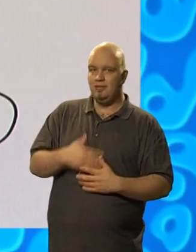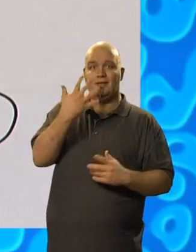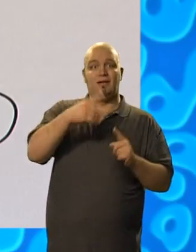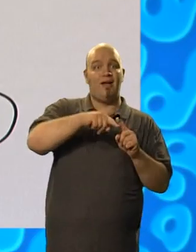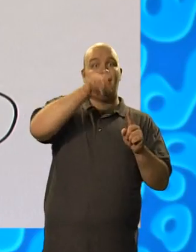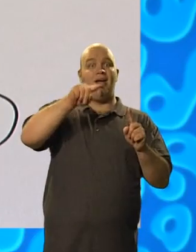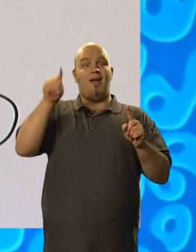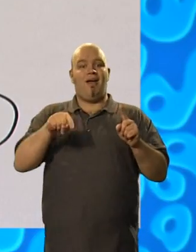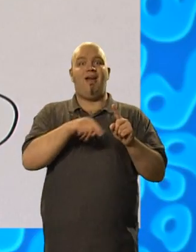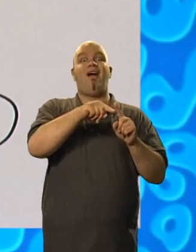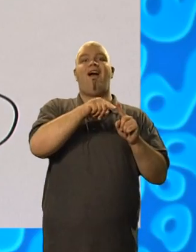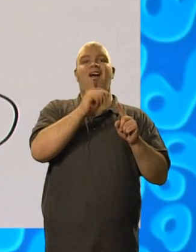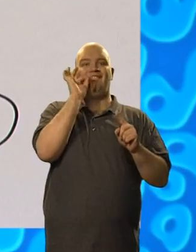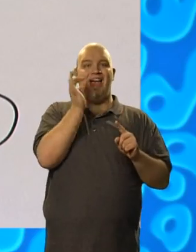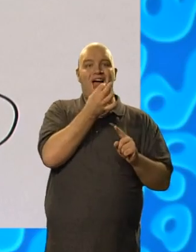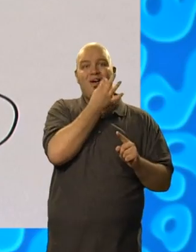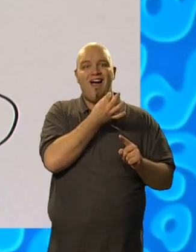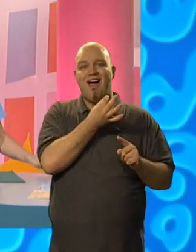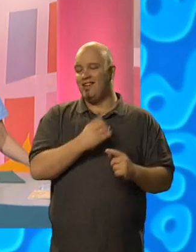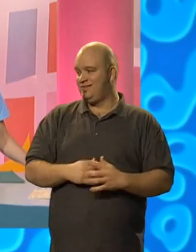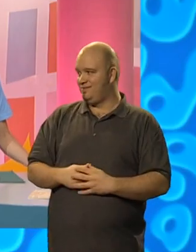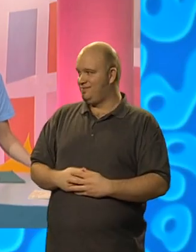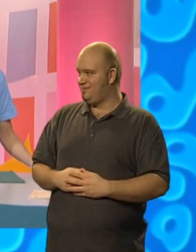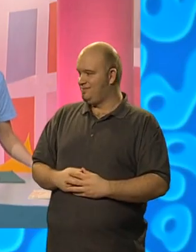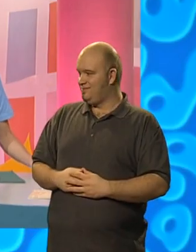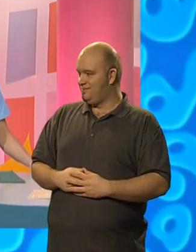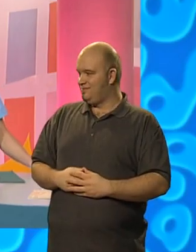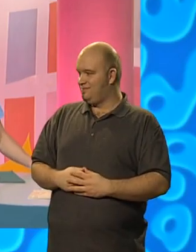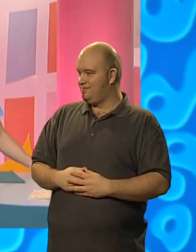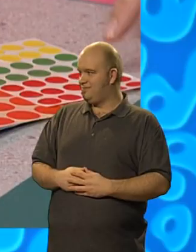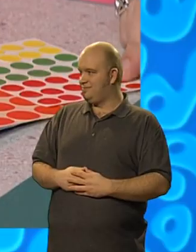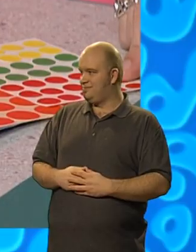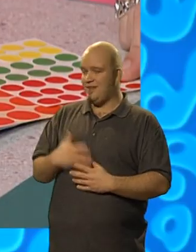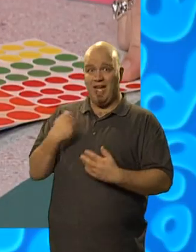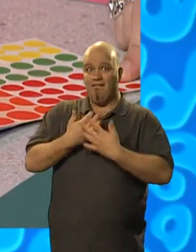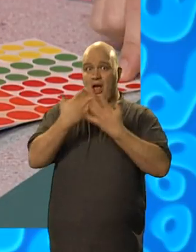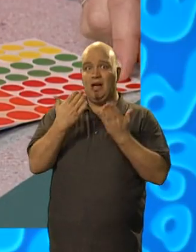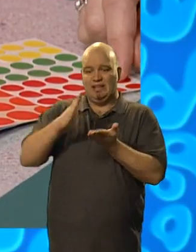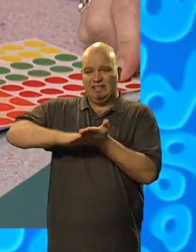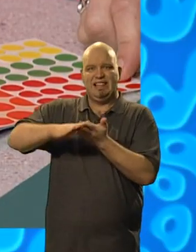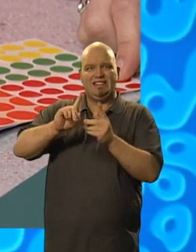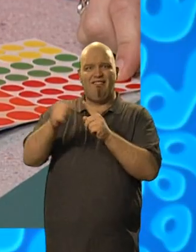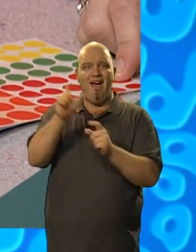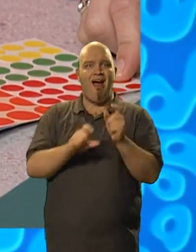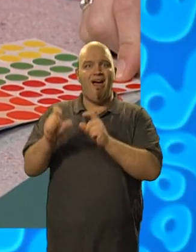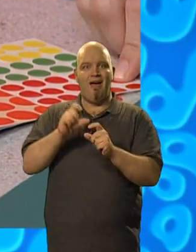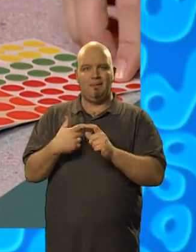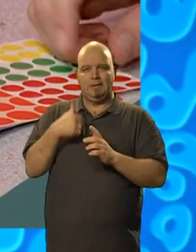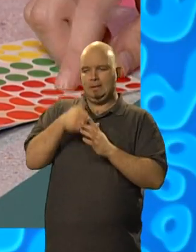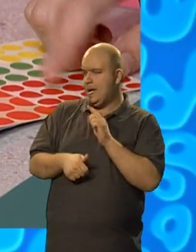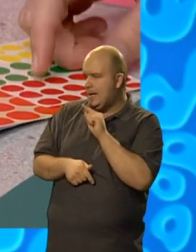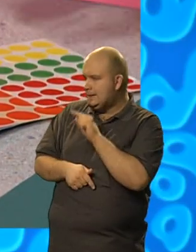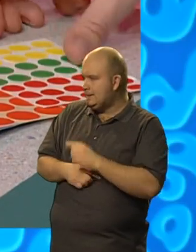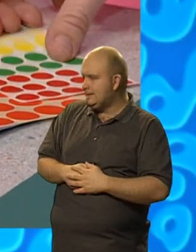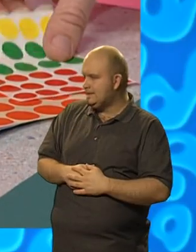5 petals to make a flower. Now I've got lots of different coloured stickers, different sizes as well. I